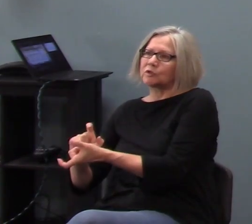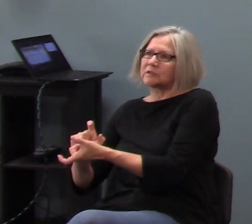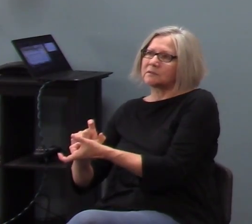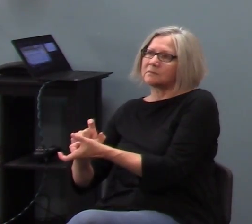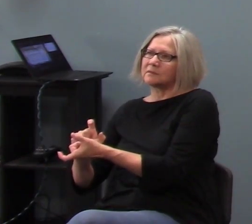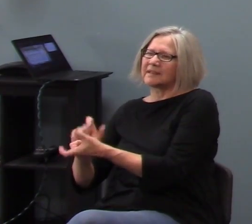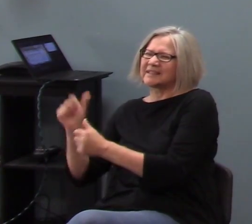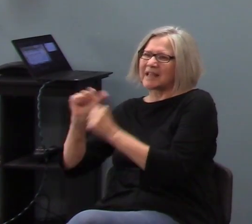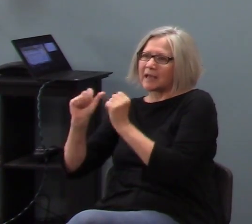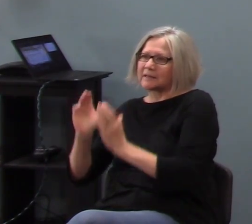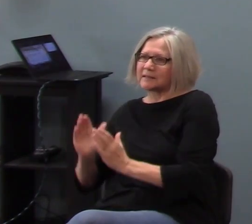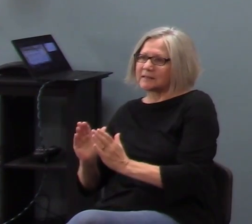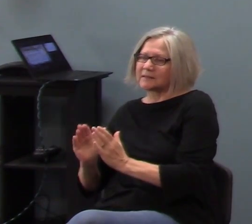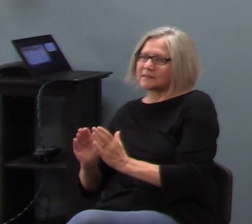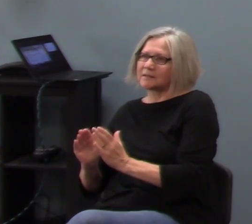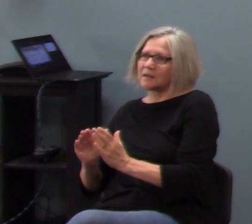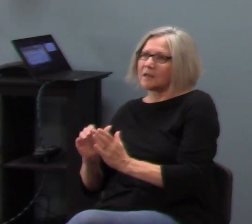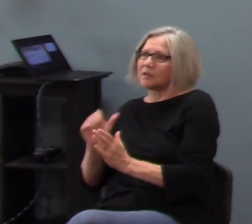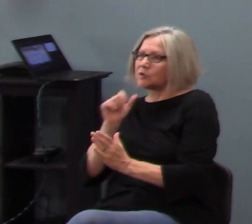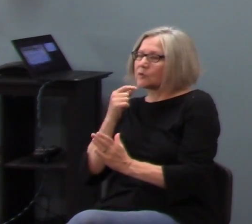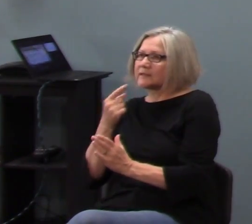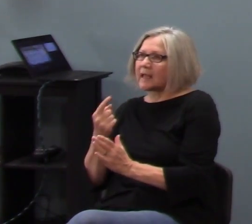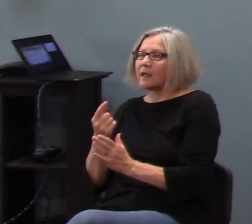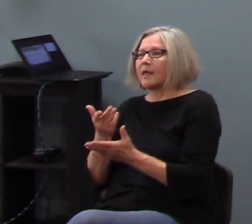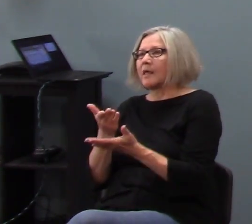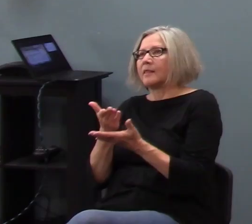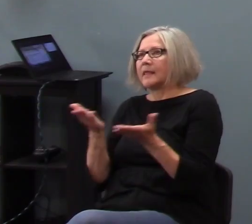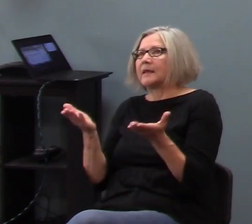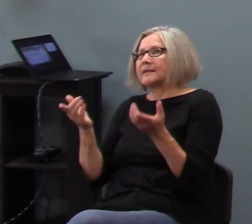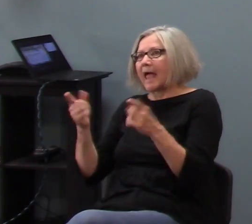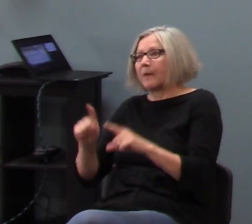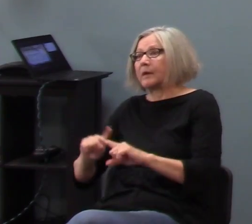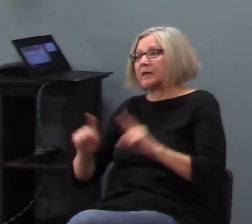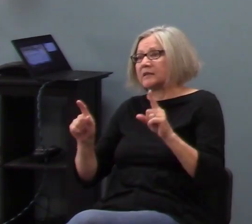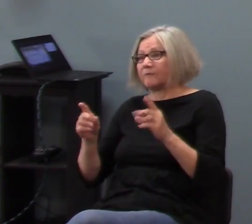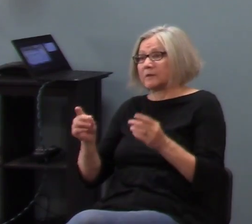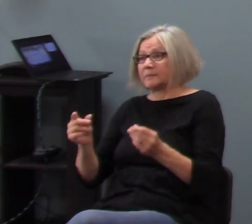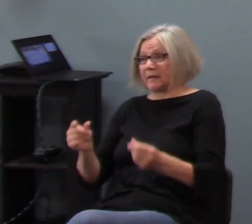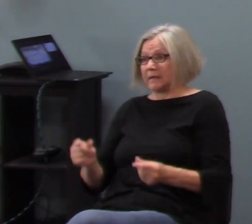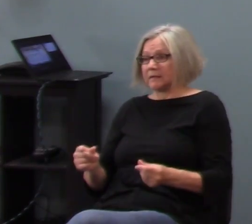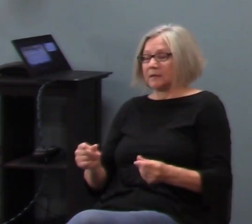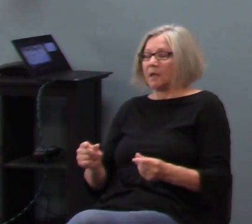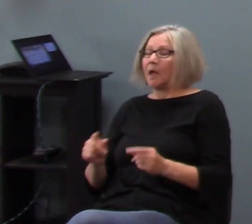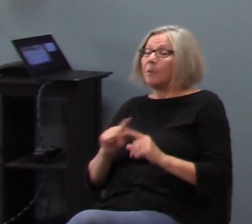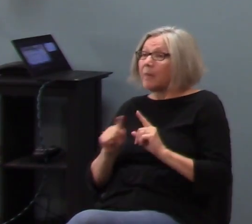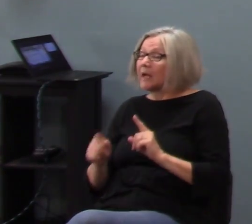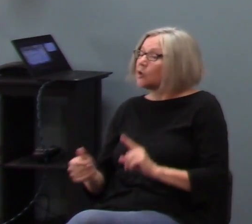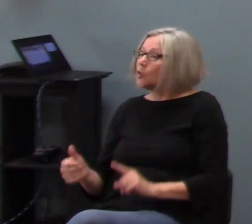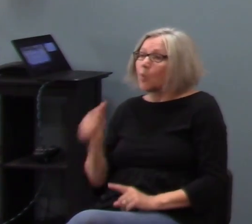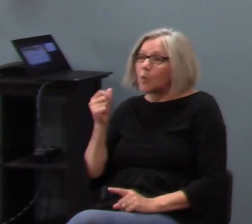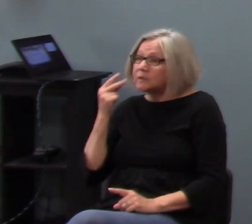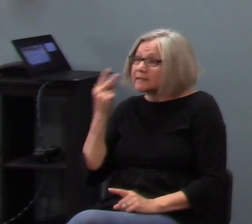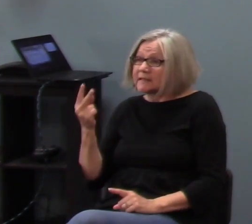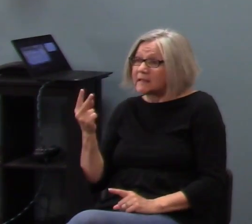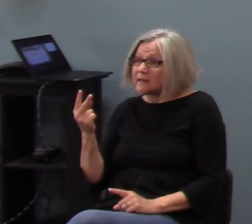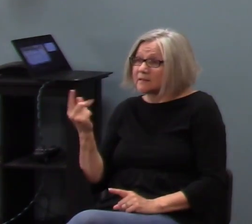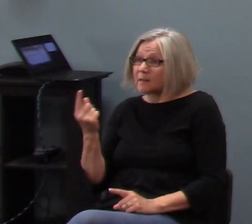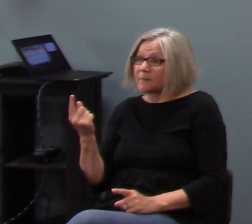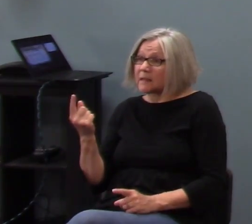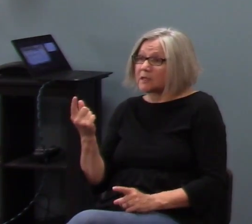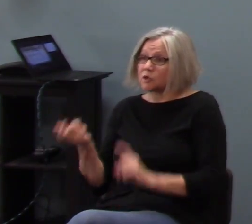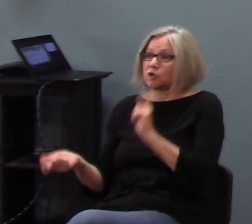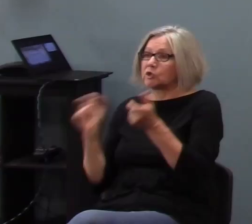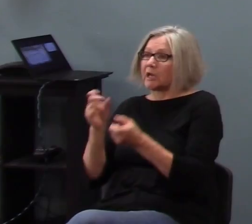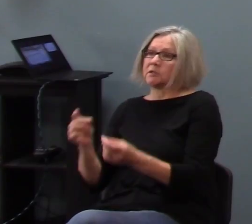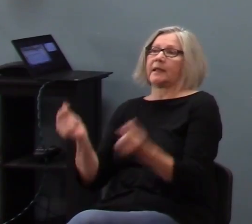that, like, oh, things can happen at different speeds. But what you are saying is you're not going to see these big radical changes like that. You're going to